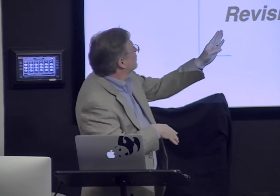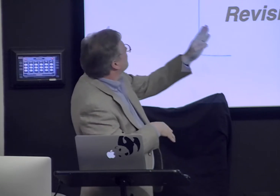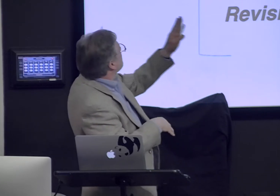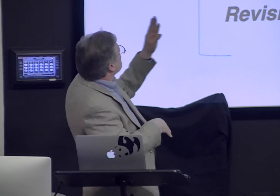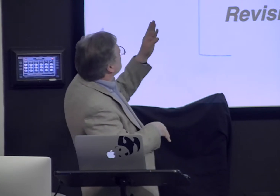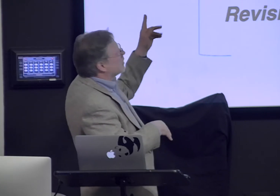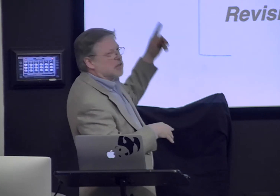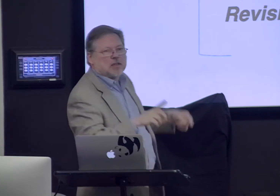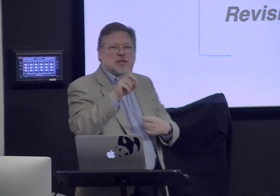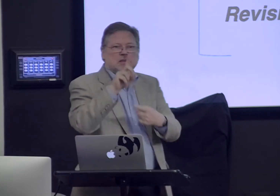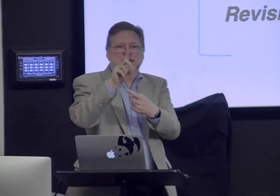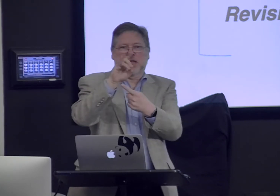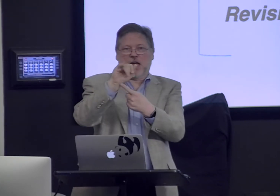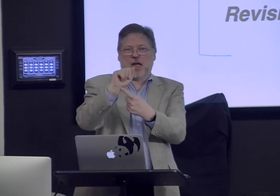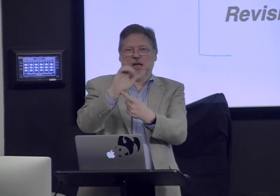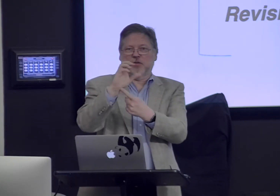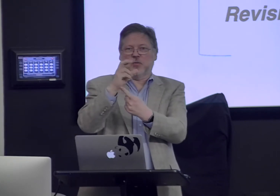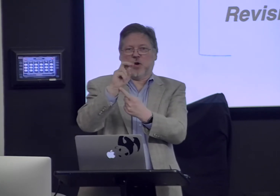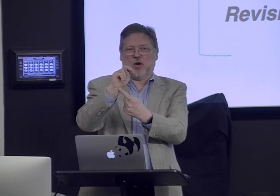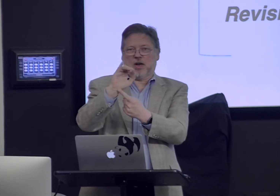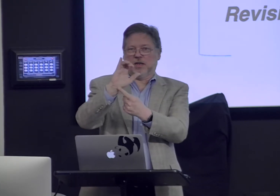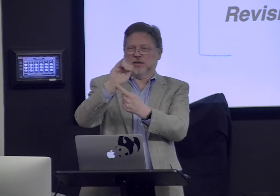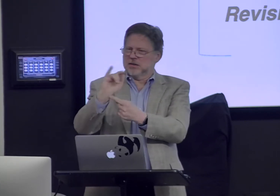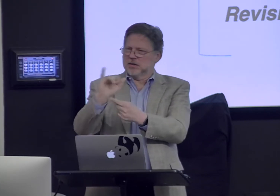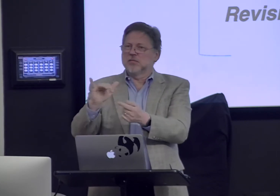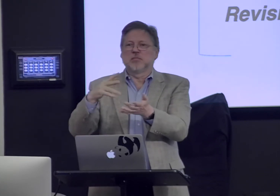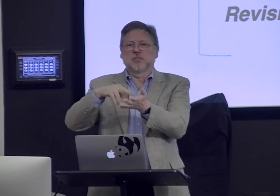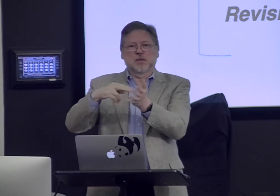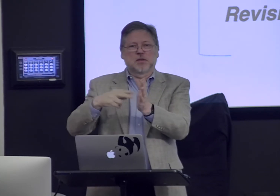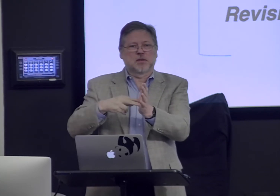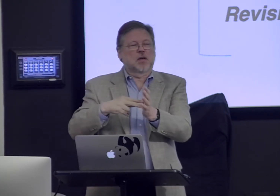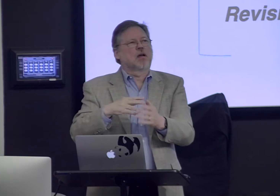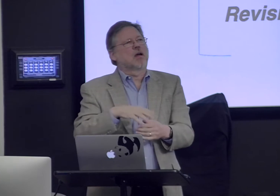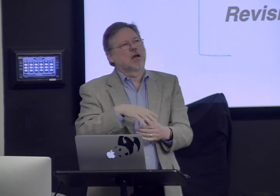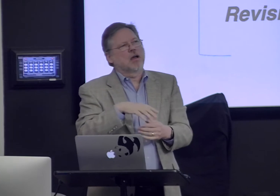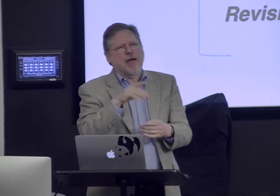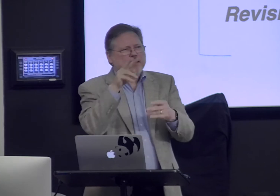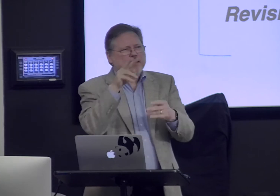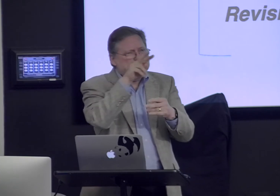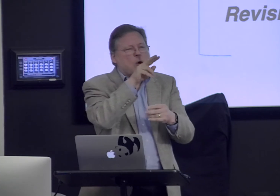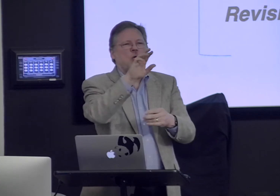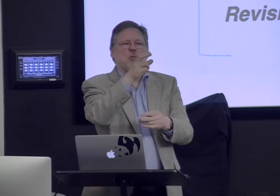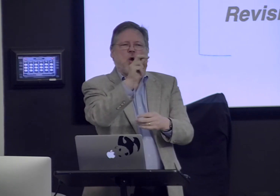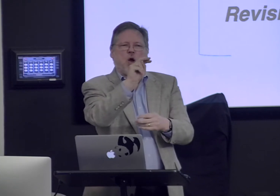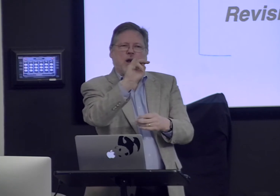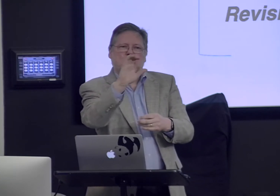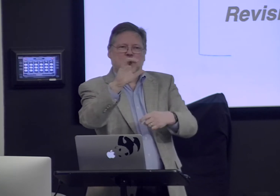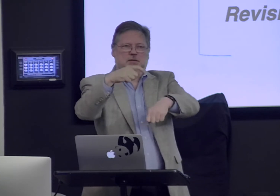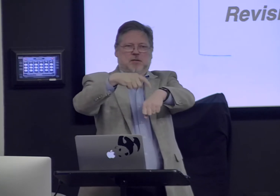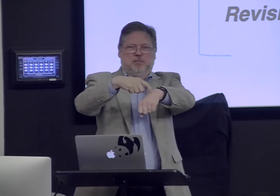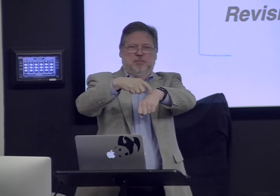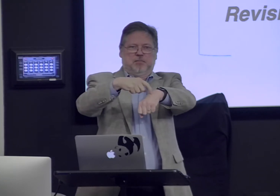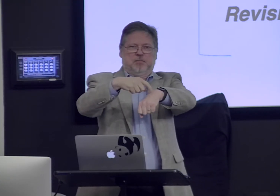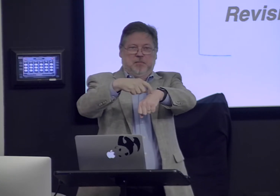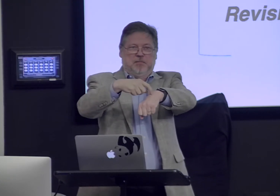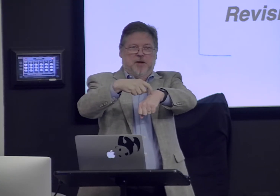good deal of discussion in the field. And I think one way that we can understand our mental lexicon is by using